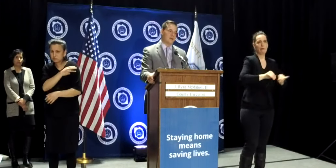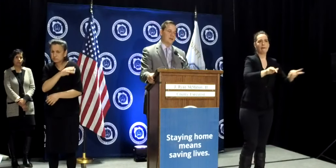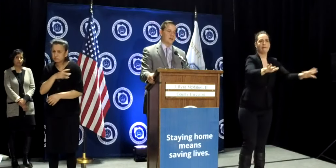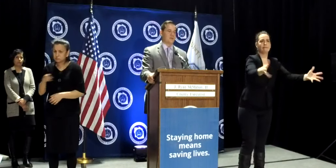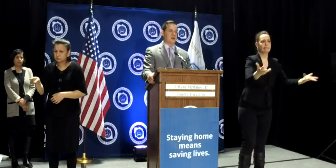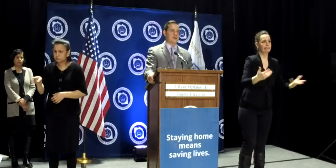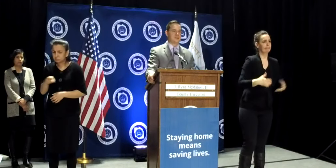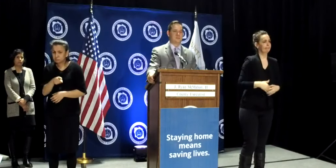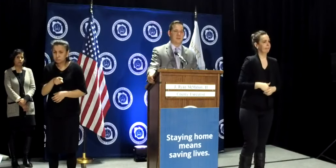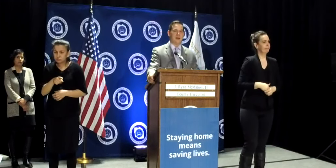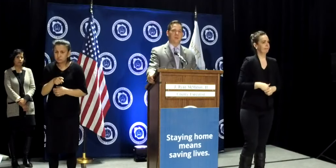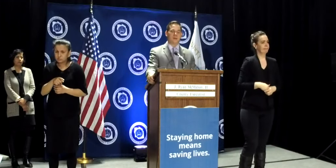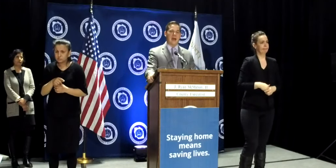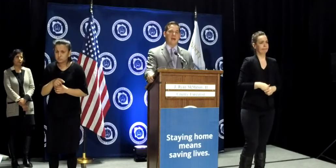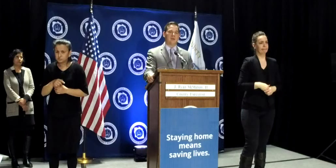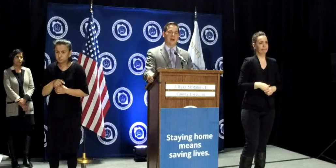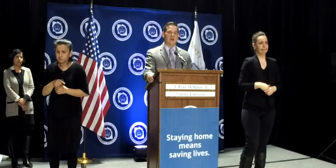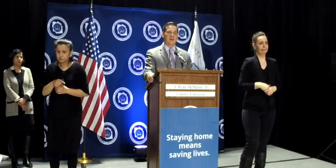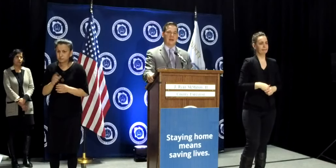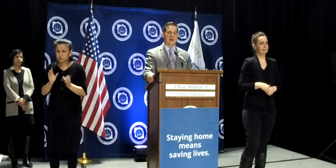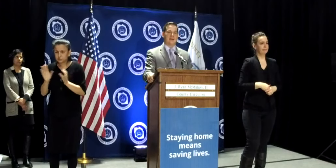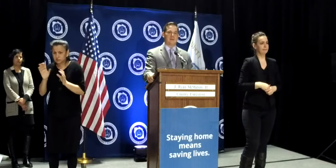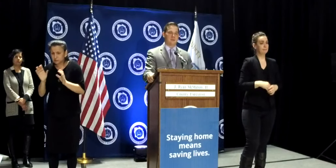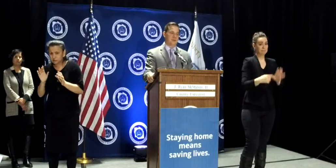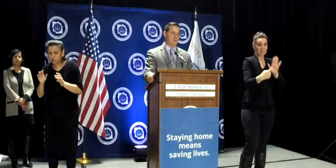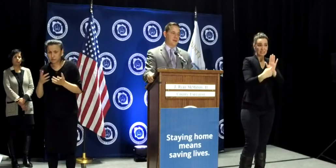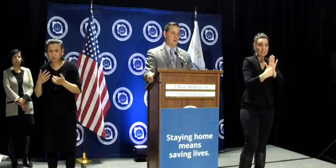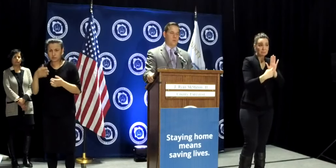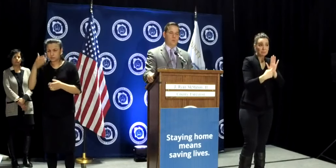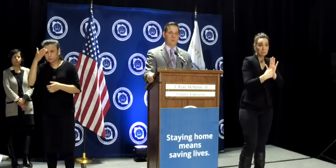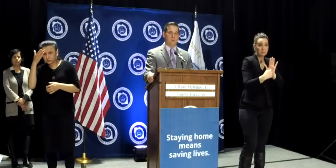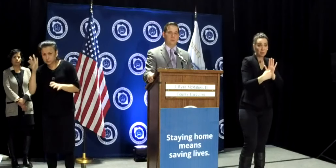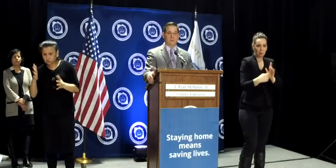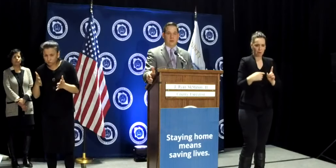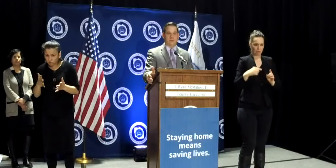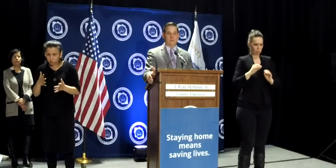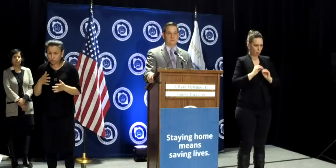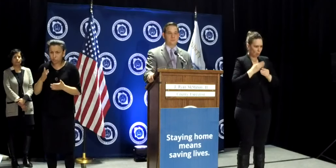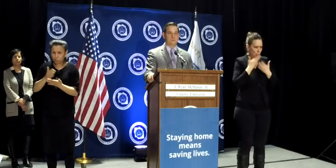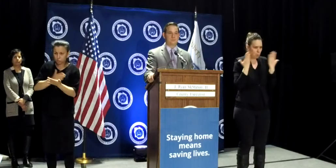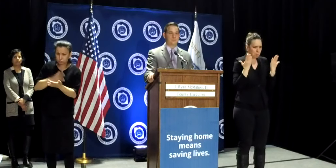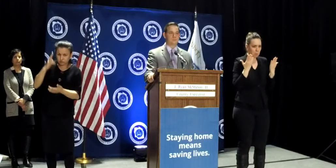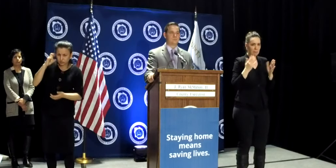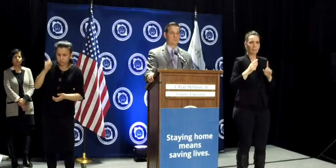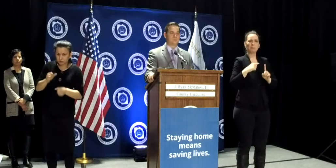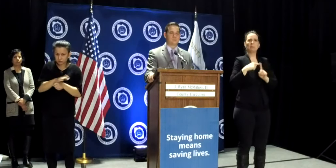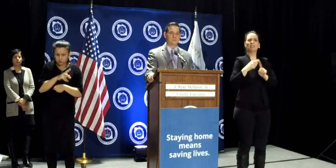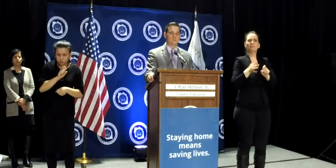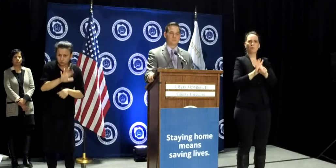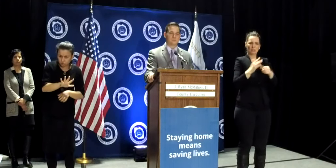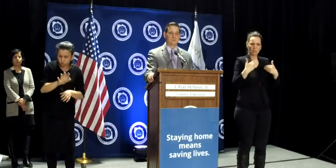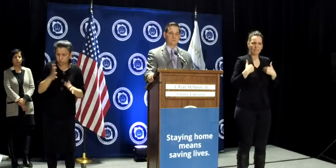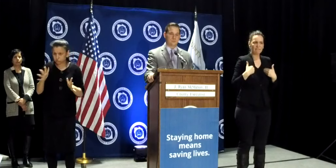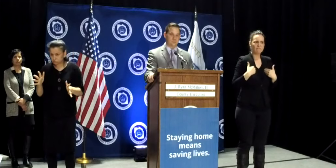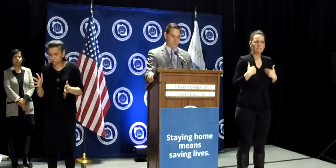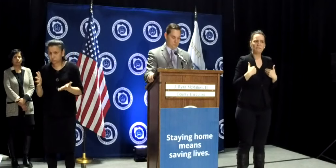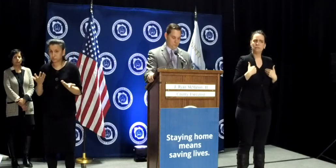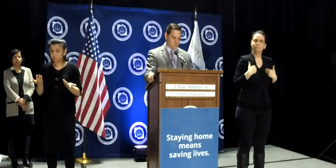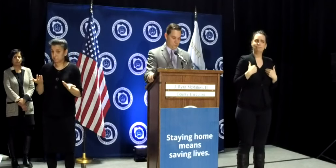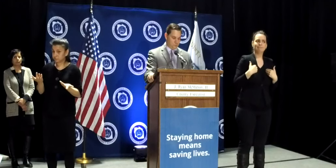that, right? If you're asymptomatic but you have it, how do you not give it to somebody? Stay home, right? What's the most number